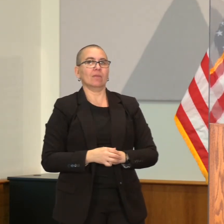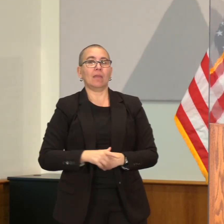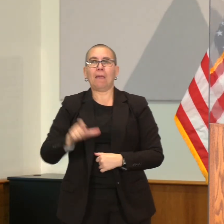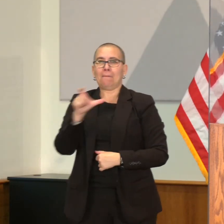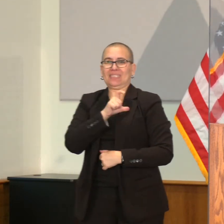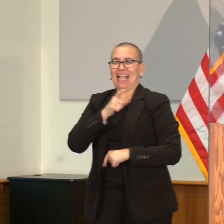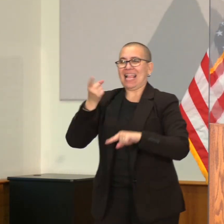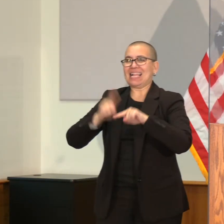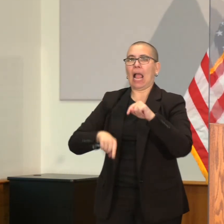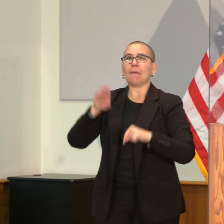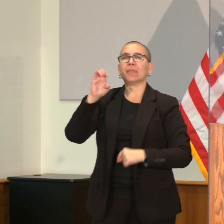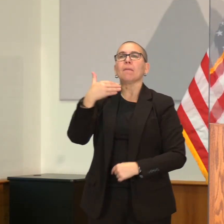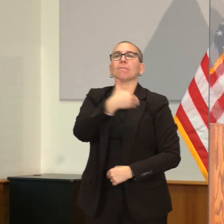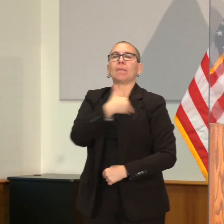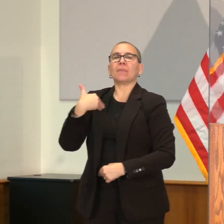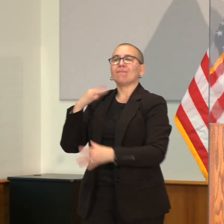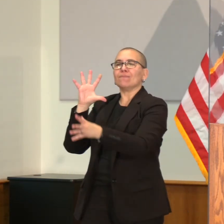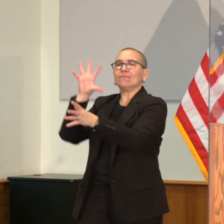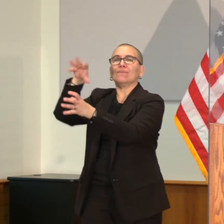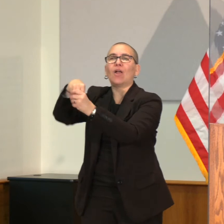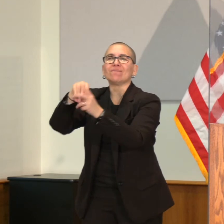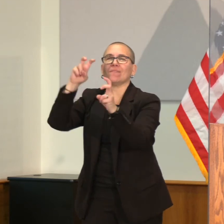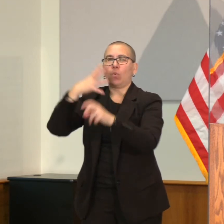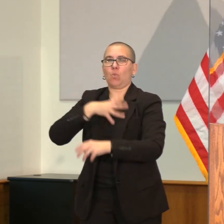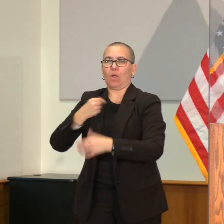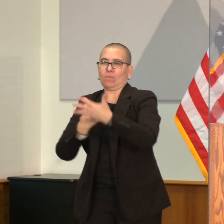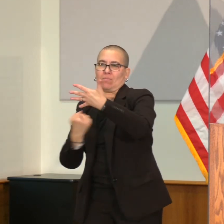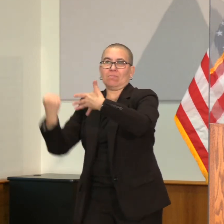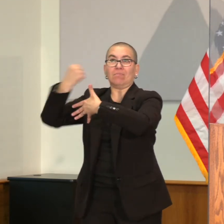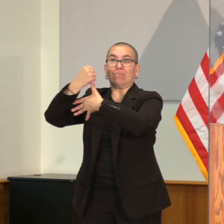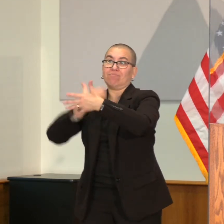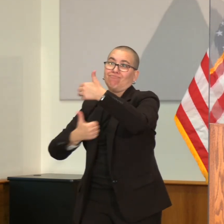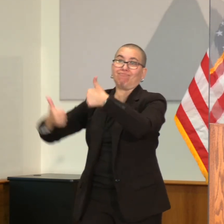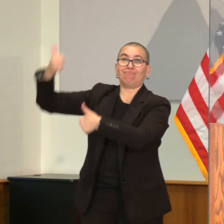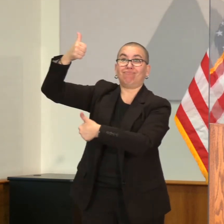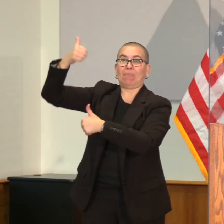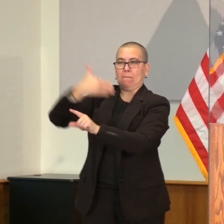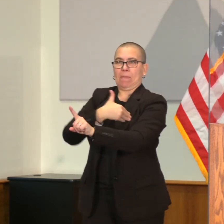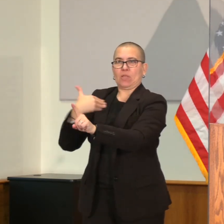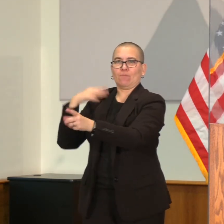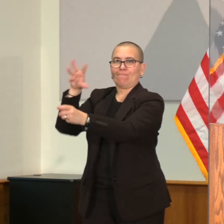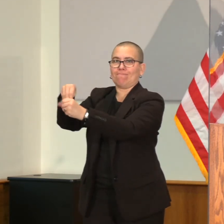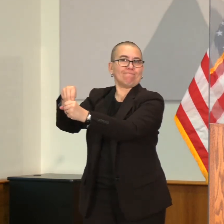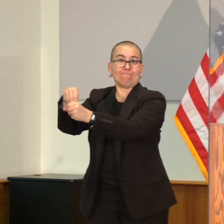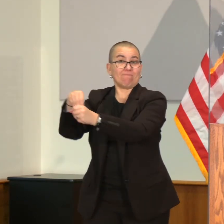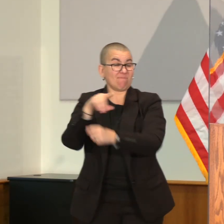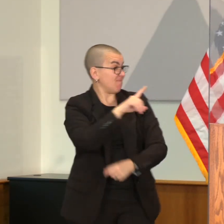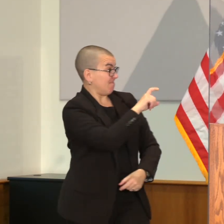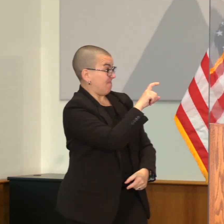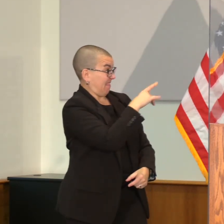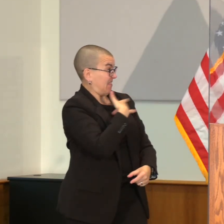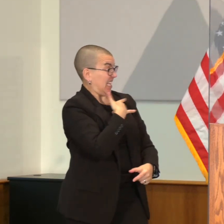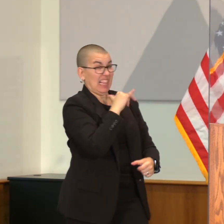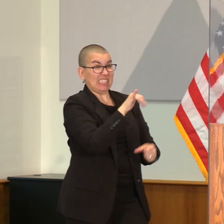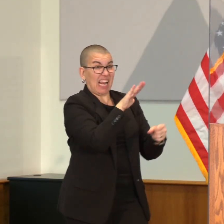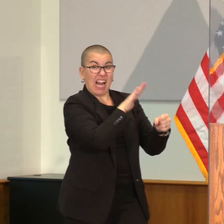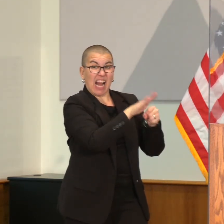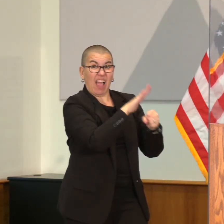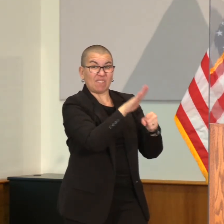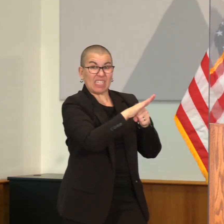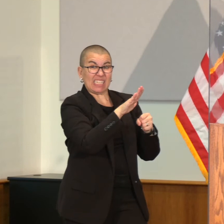Governor. The post board just approved that. I'm wondering if that's enough, or does it need to be codified in state